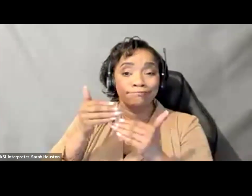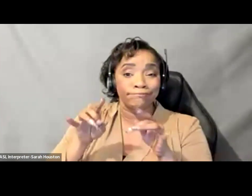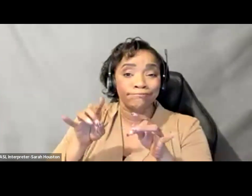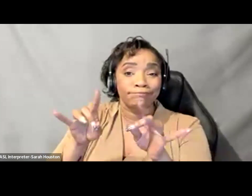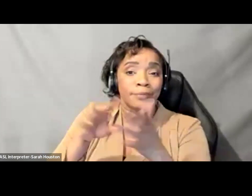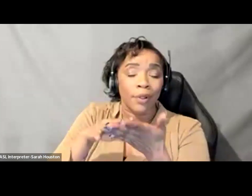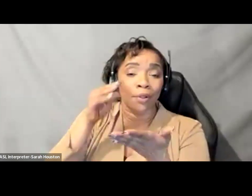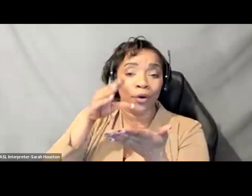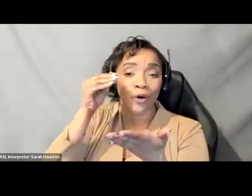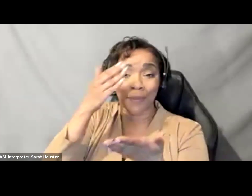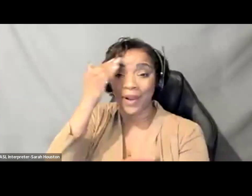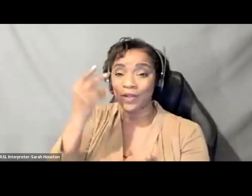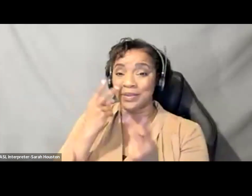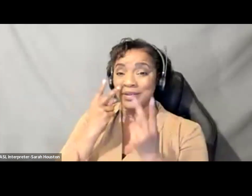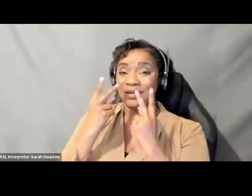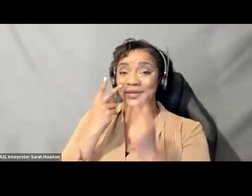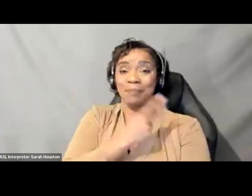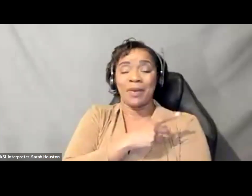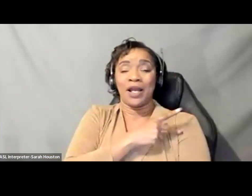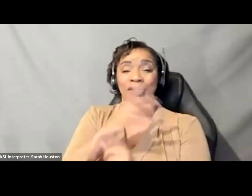patients are impacted in so many different ways.